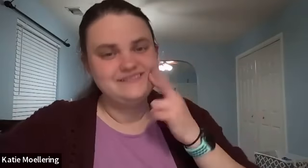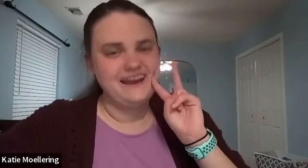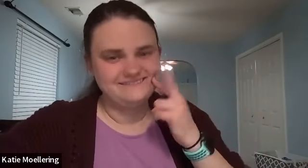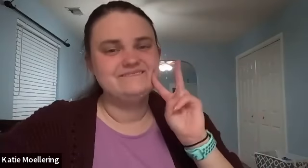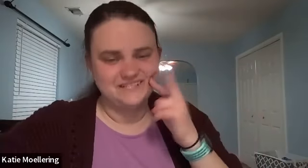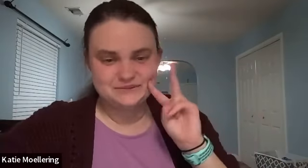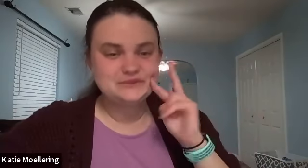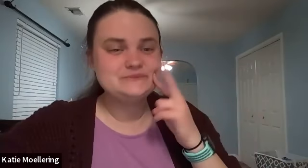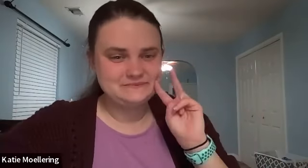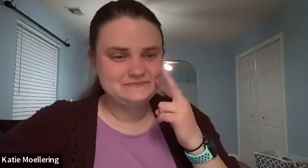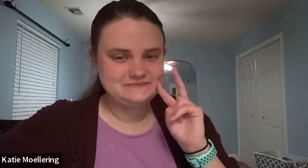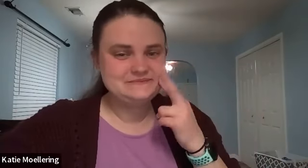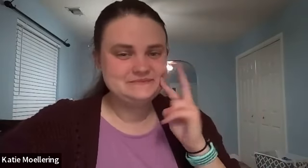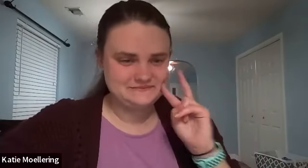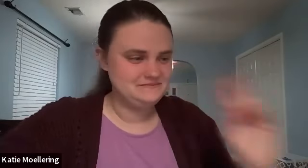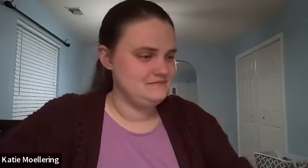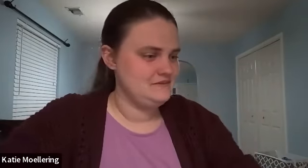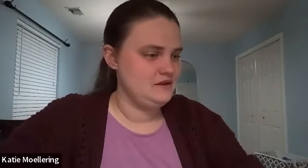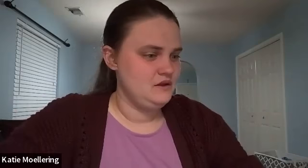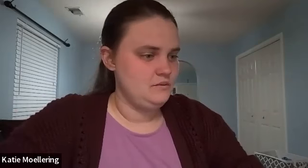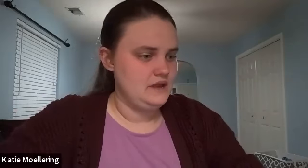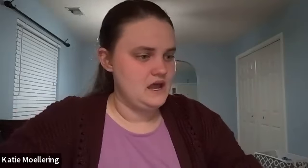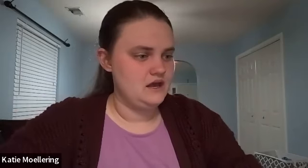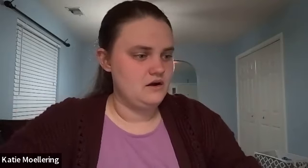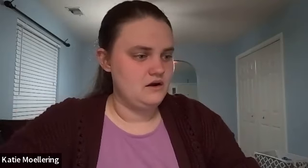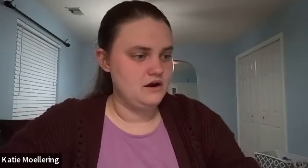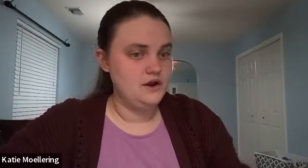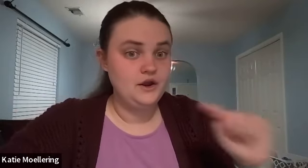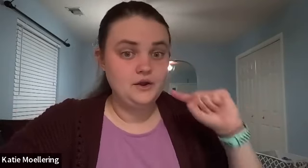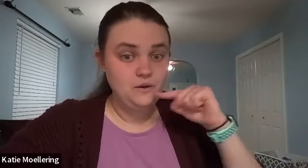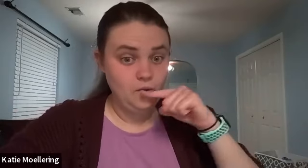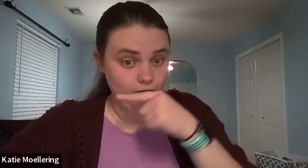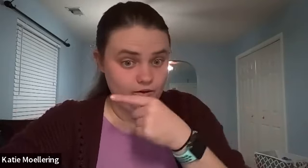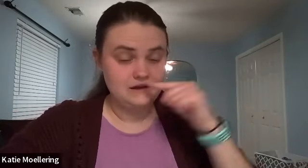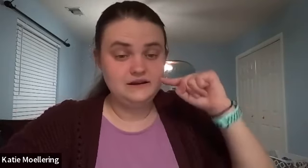Yeah, vegetables. We had our corn,